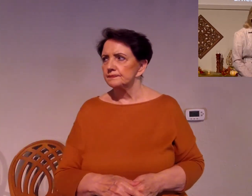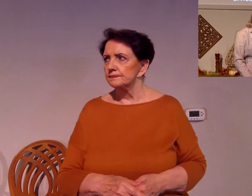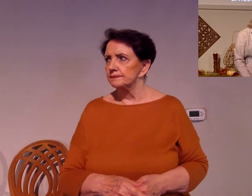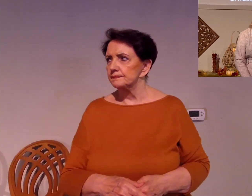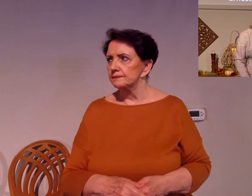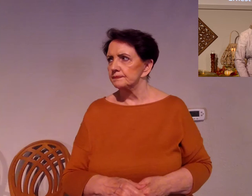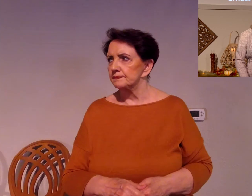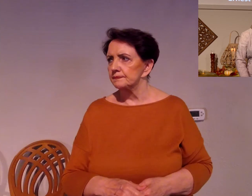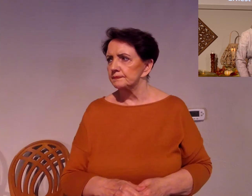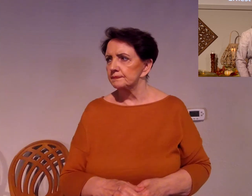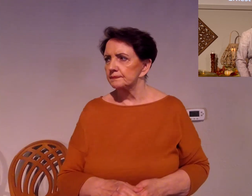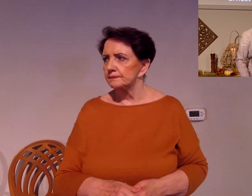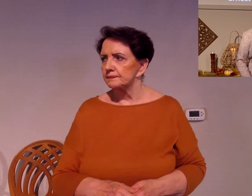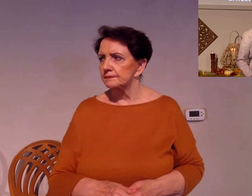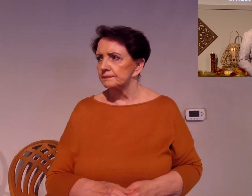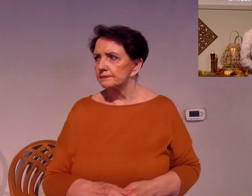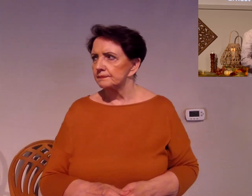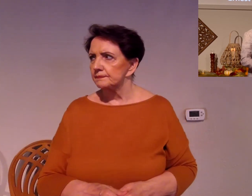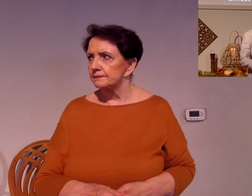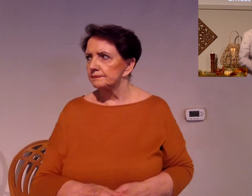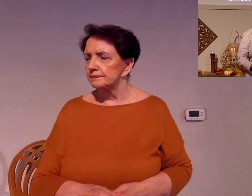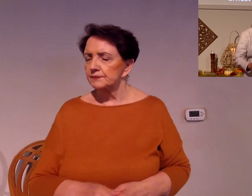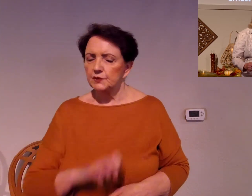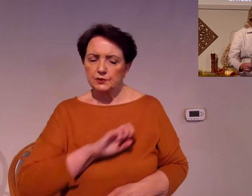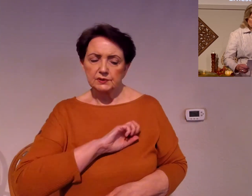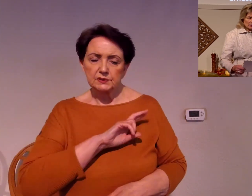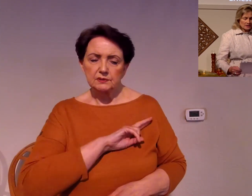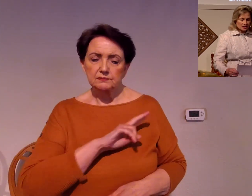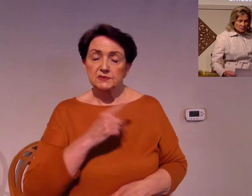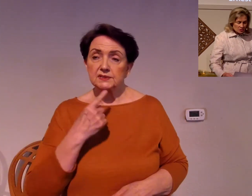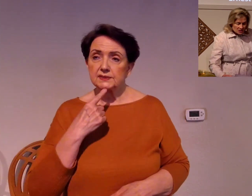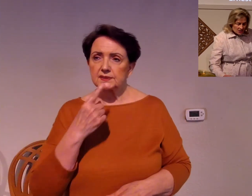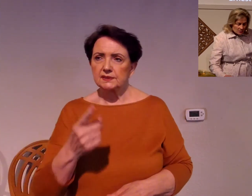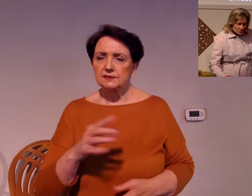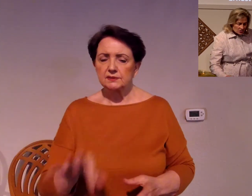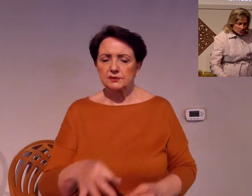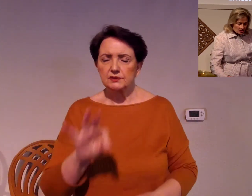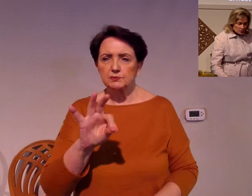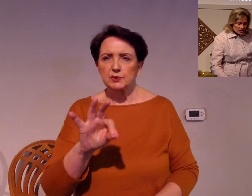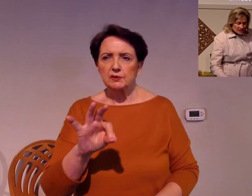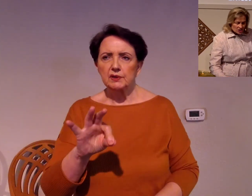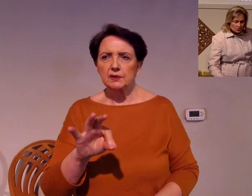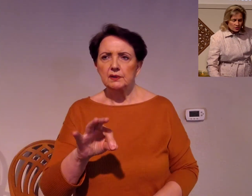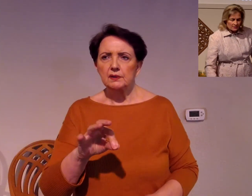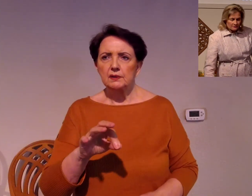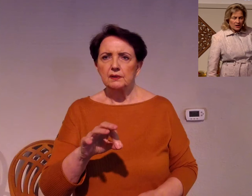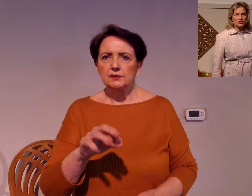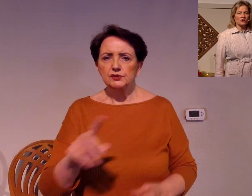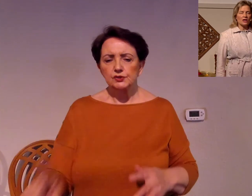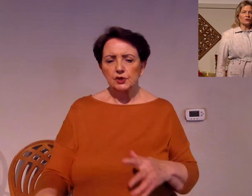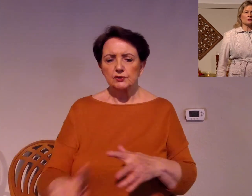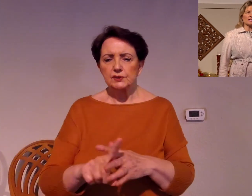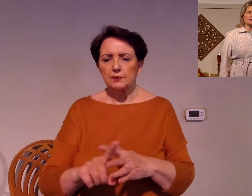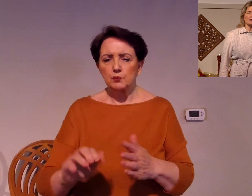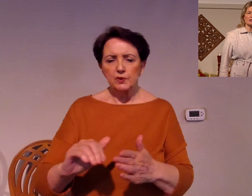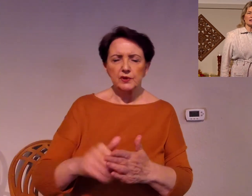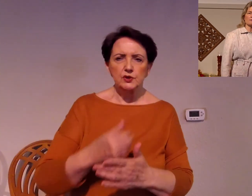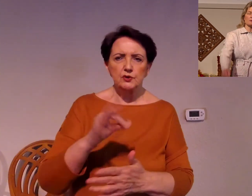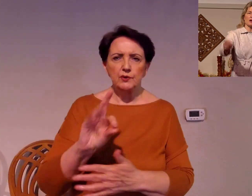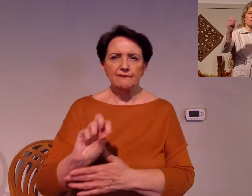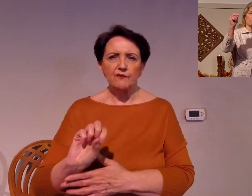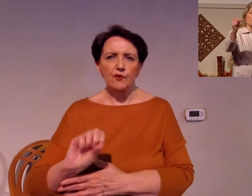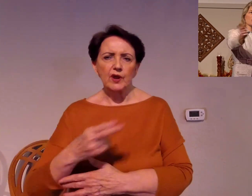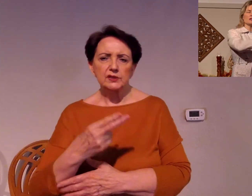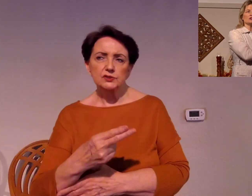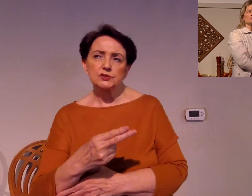He continues and says that the Spirit comes to you with a new and fresh creativity